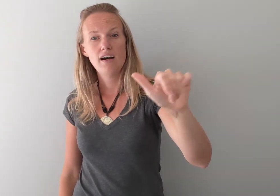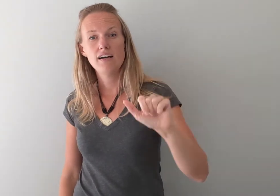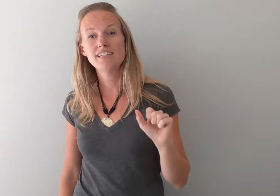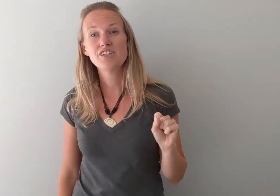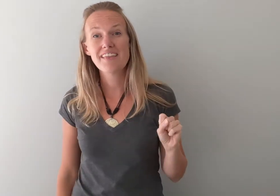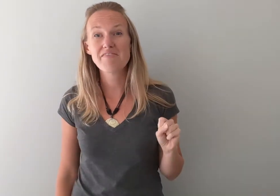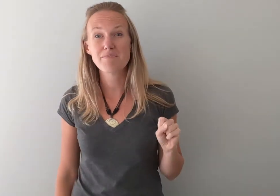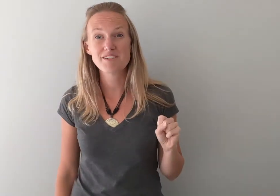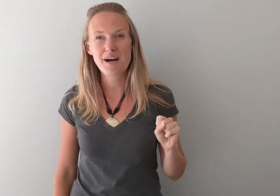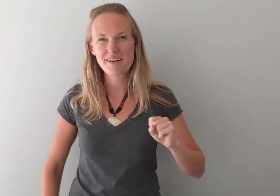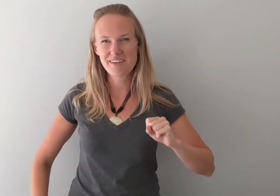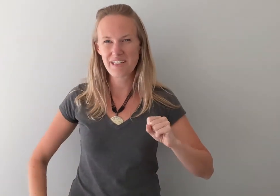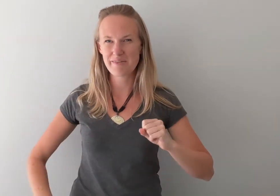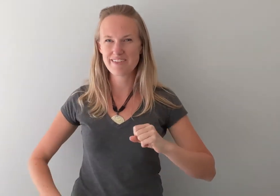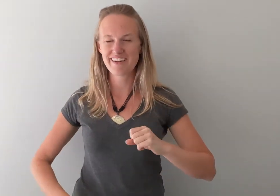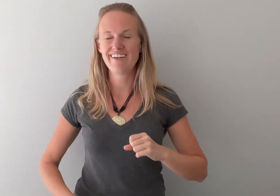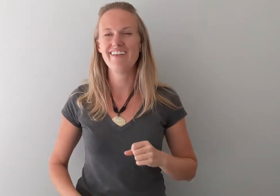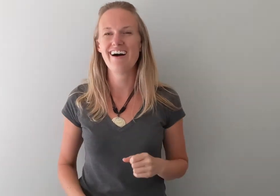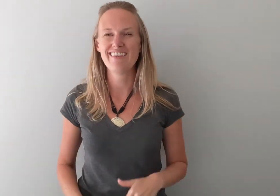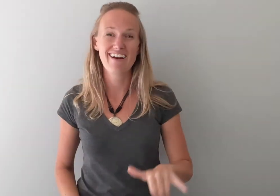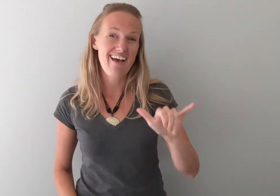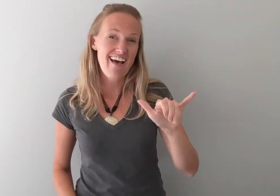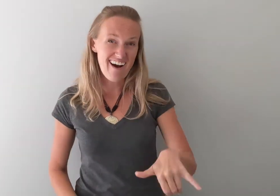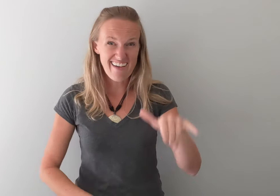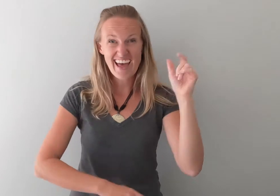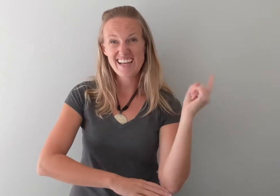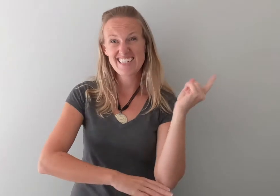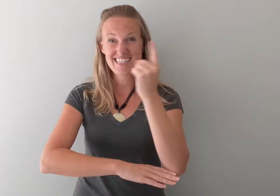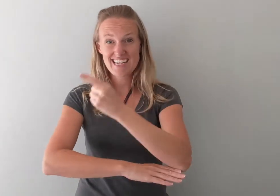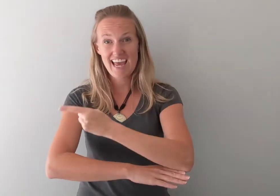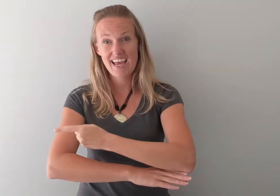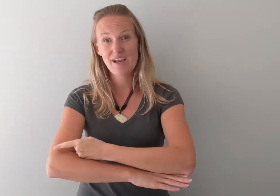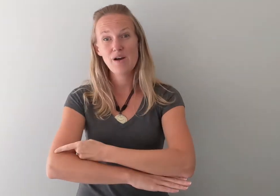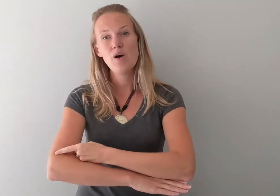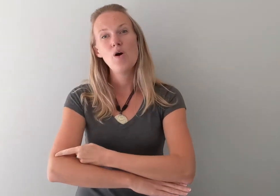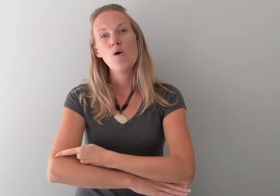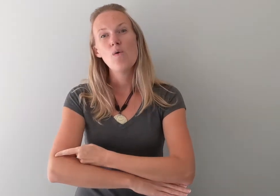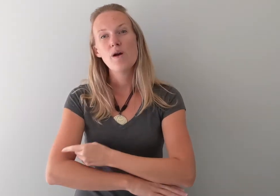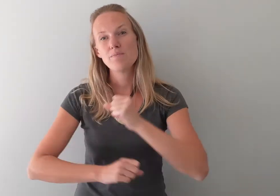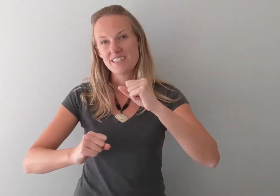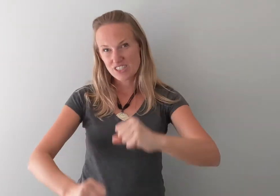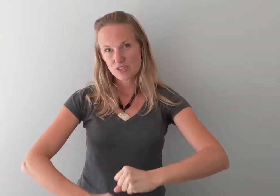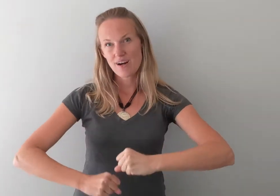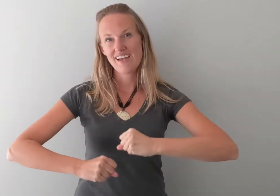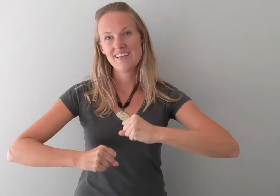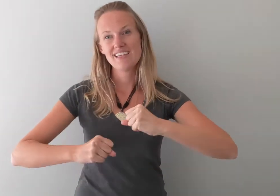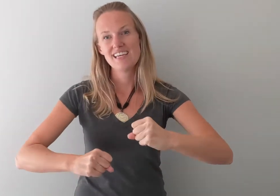Let's try that from the top. I feel like we've done a lot there. On that day, when my strength